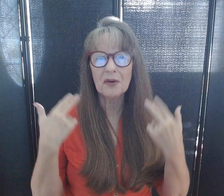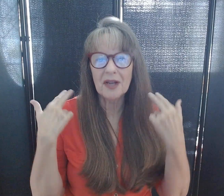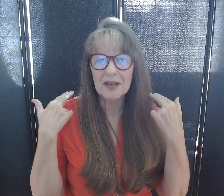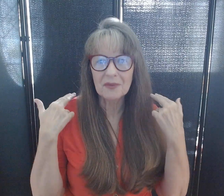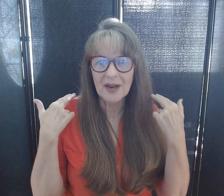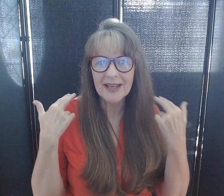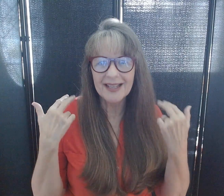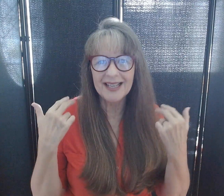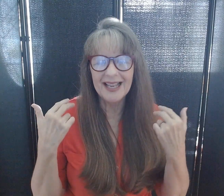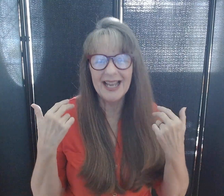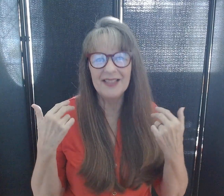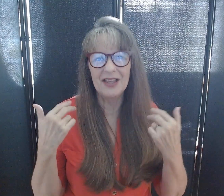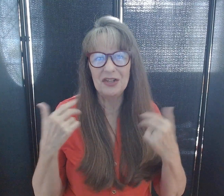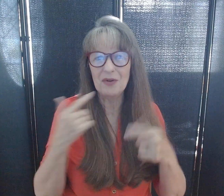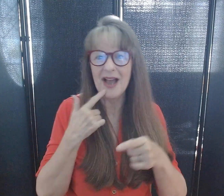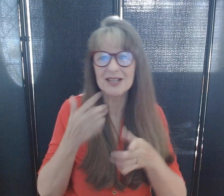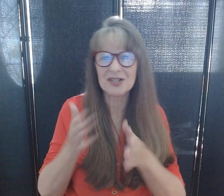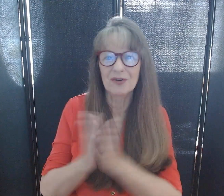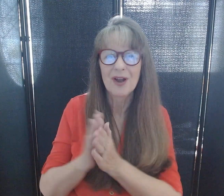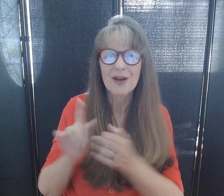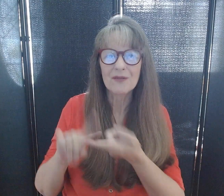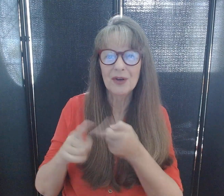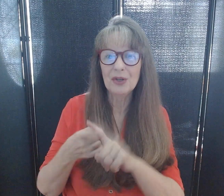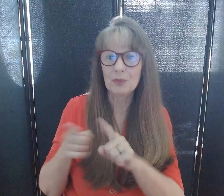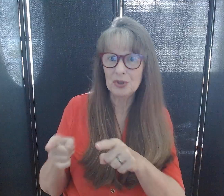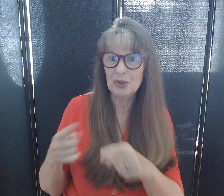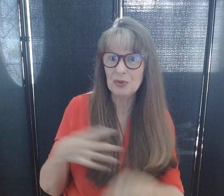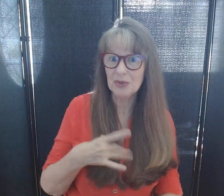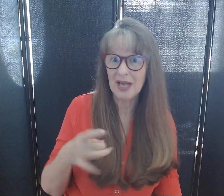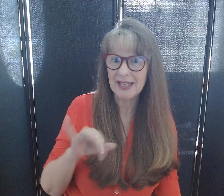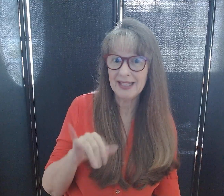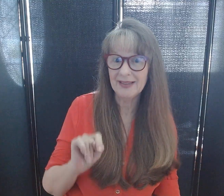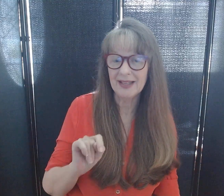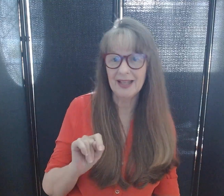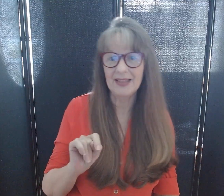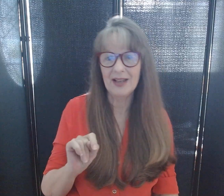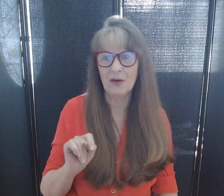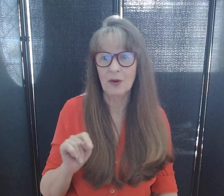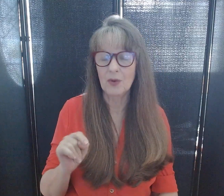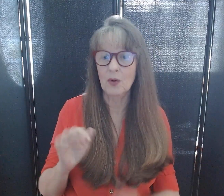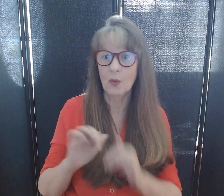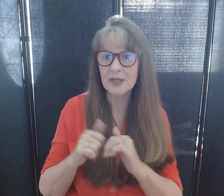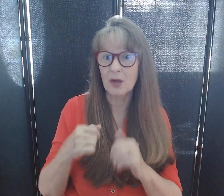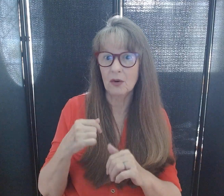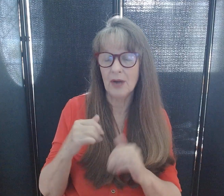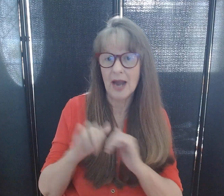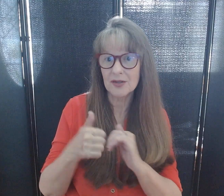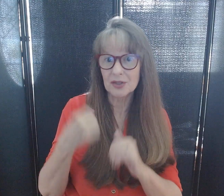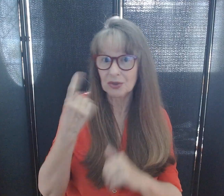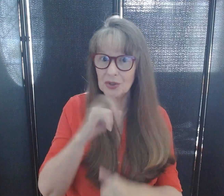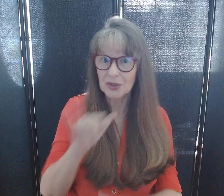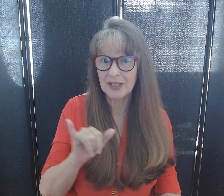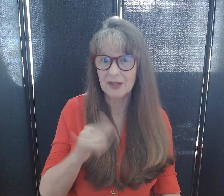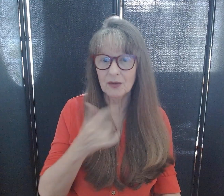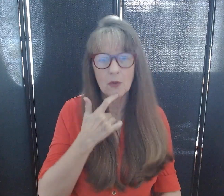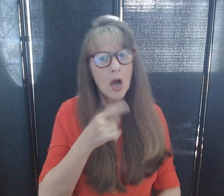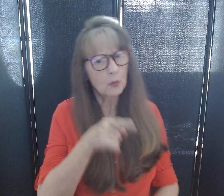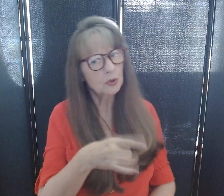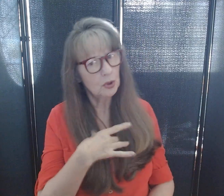cut, right? And then you ask your friend, you go, well, do you like it? Or what is it, or how does it look? And they'll go, well, do you